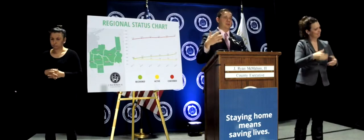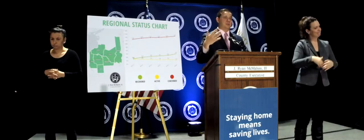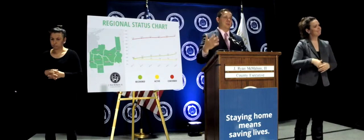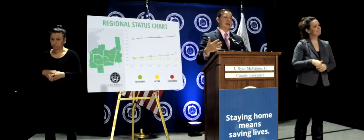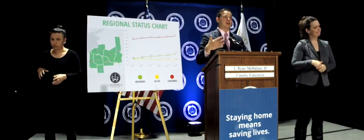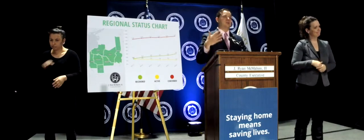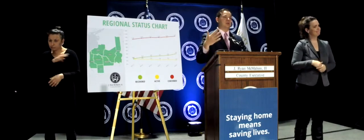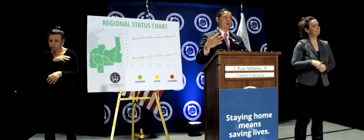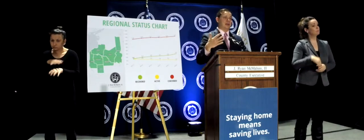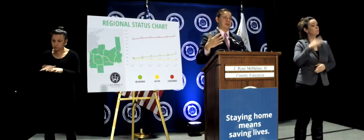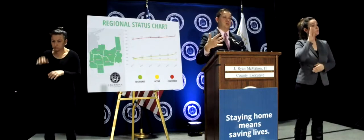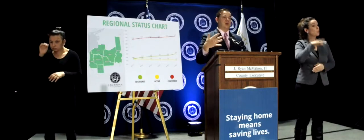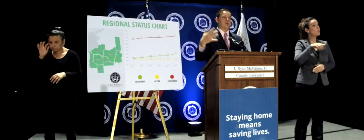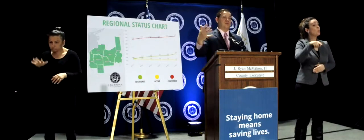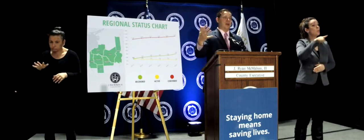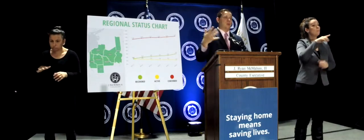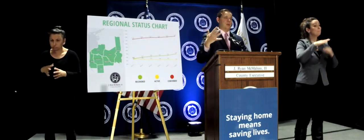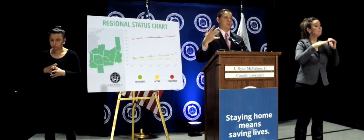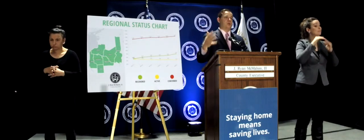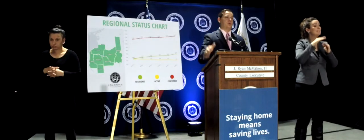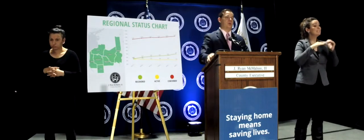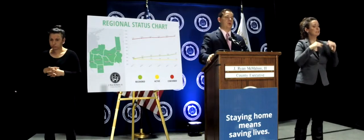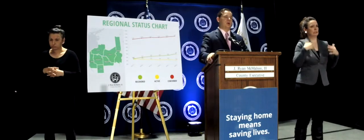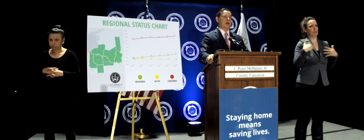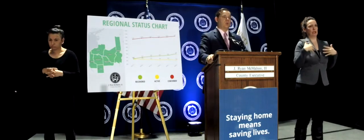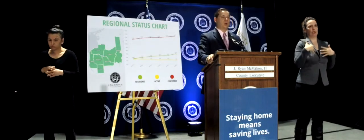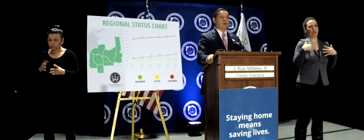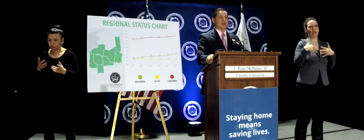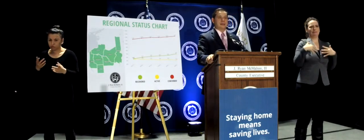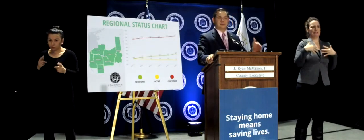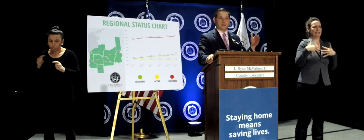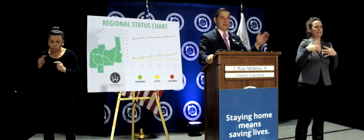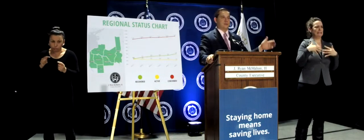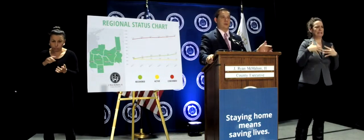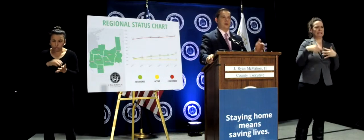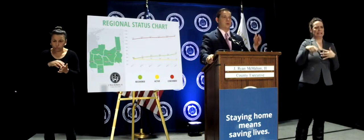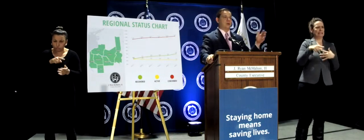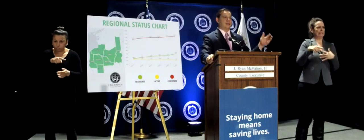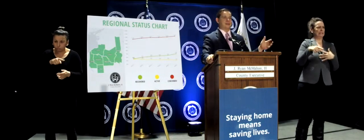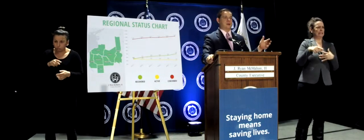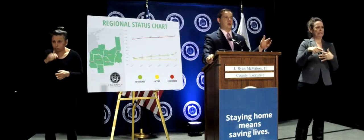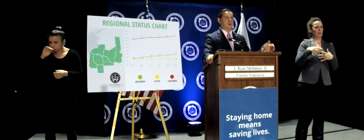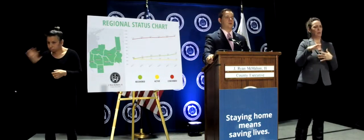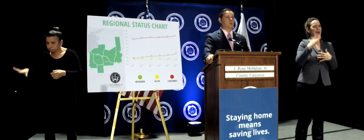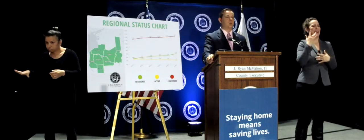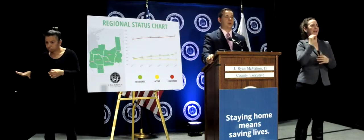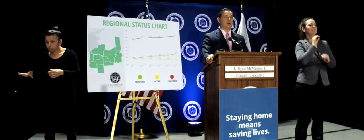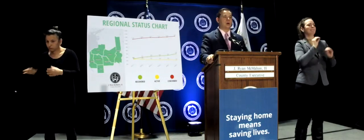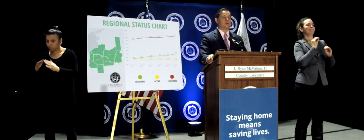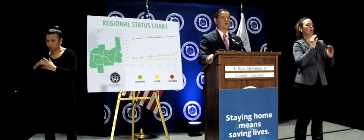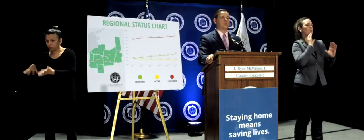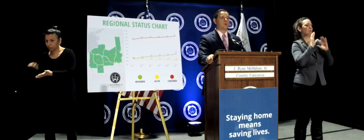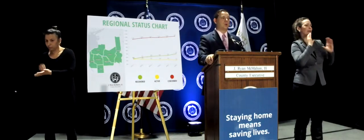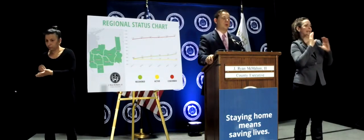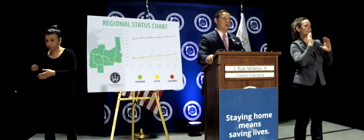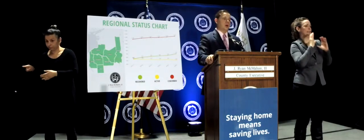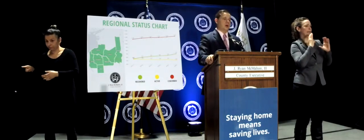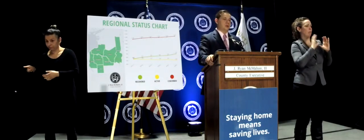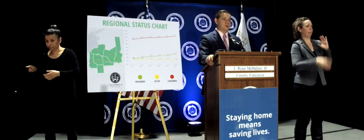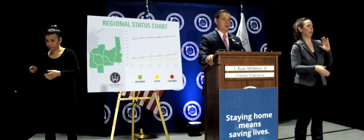these buildings, maybe not communicating as well with family members. And we're getting some of that too. I know you guys get calls and we get calls